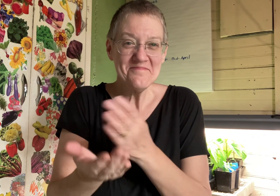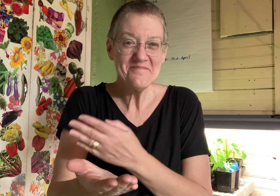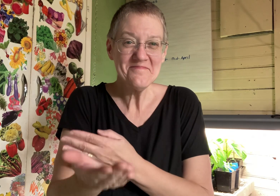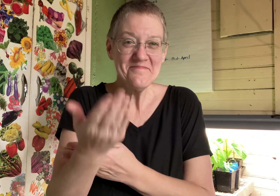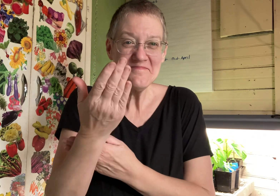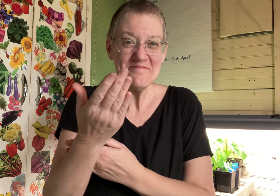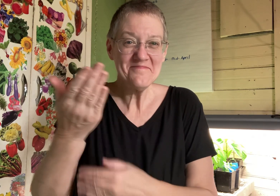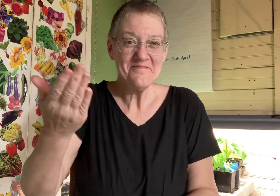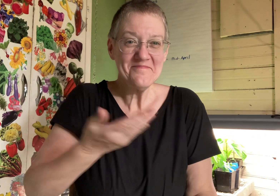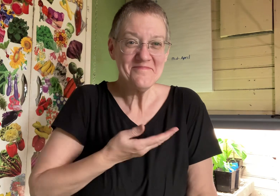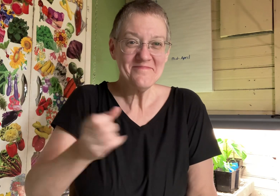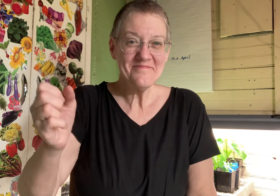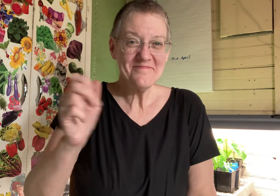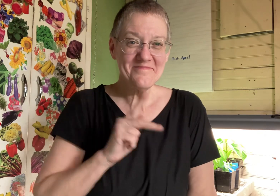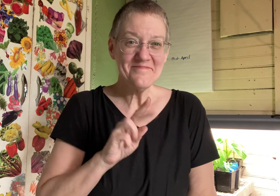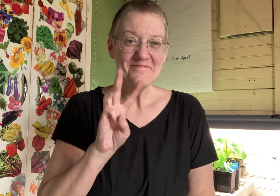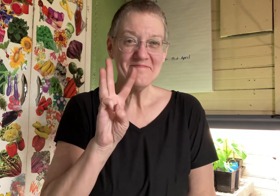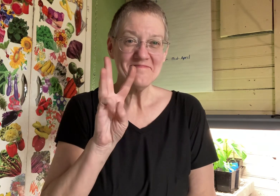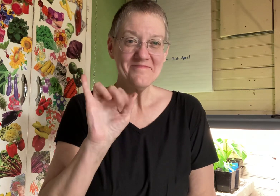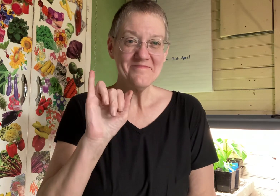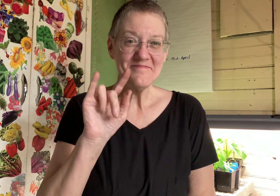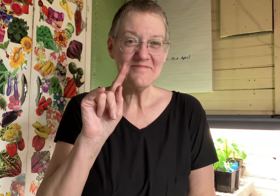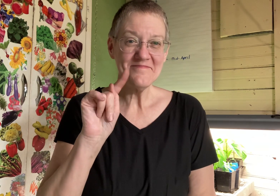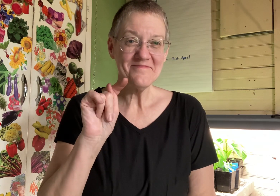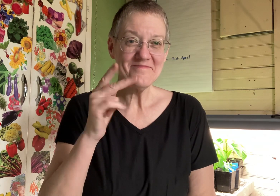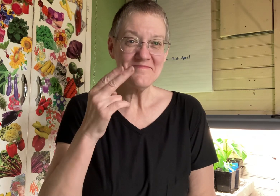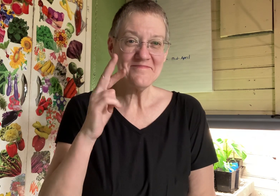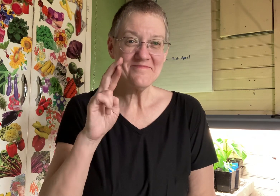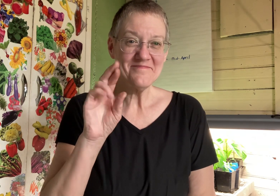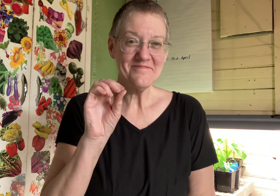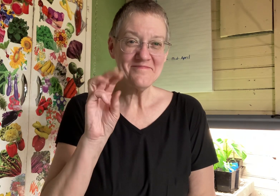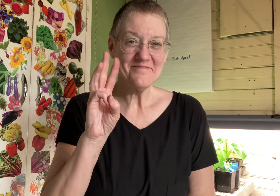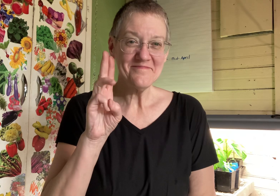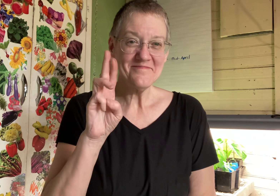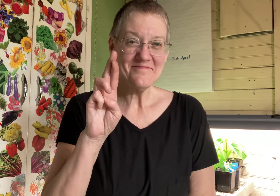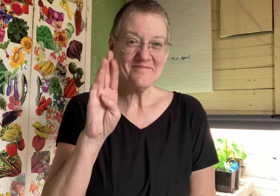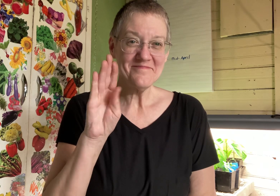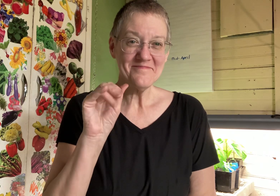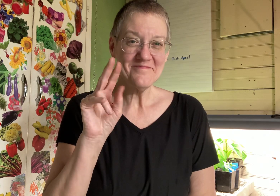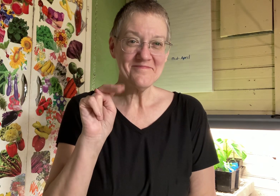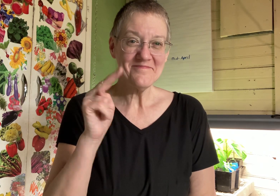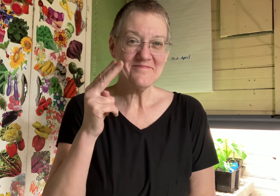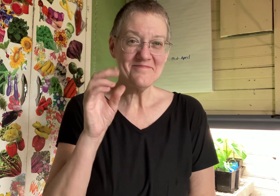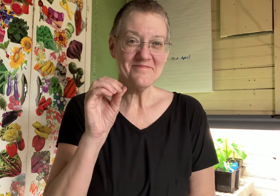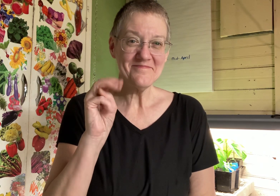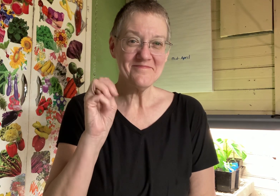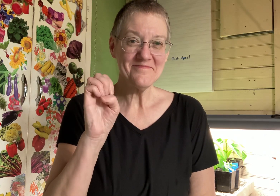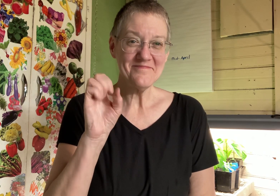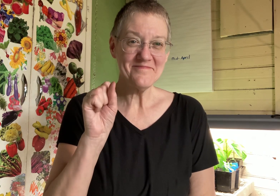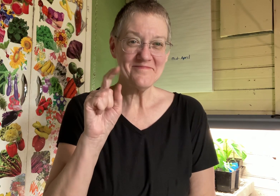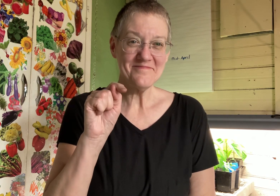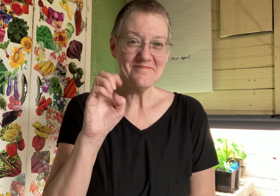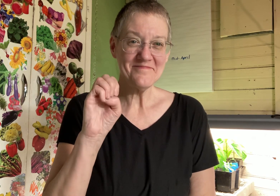Good morning and welcome back to Withrow Urban Homestead.